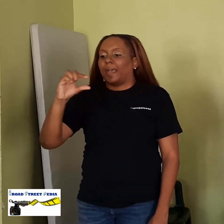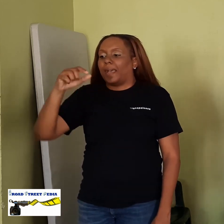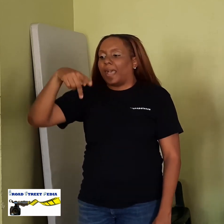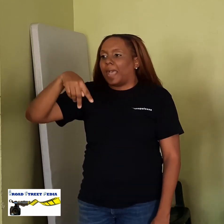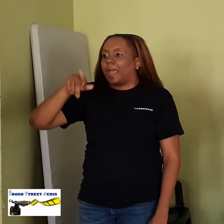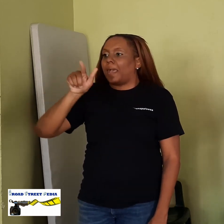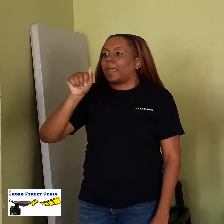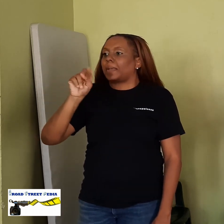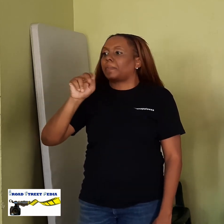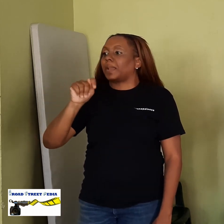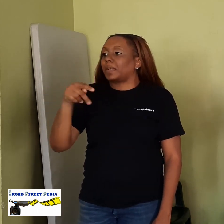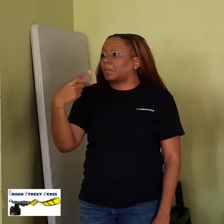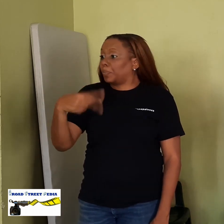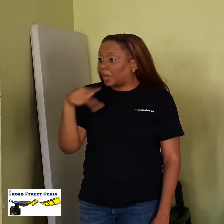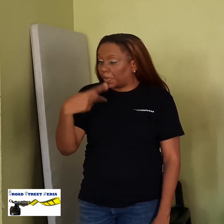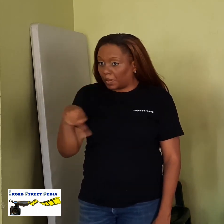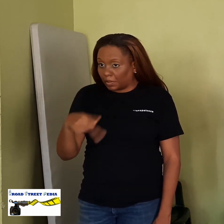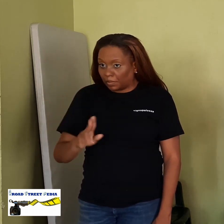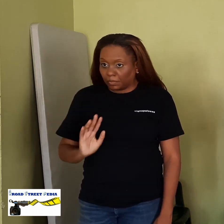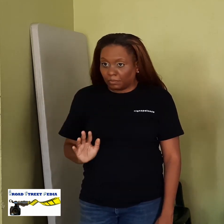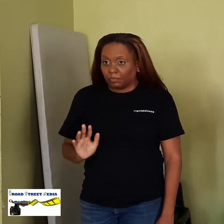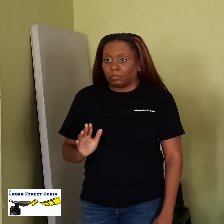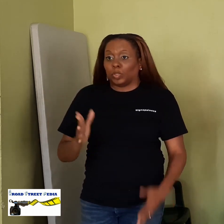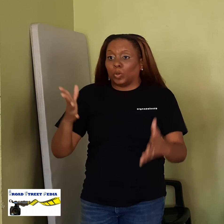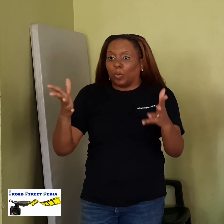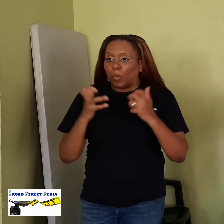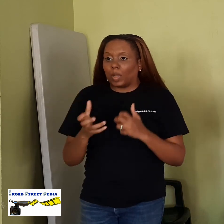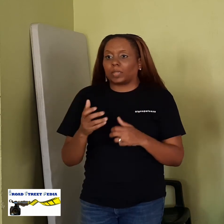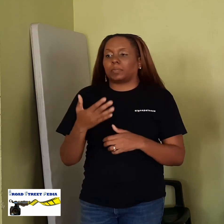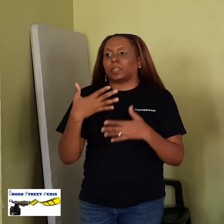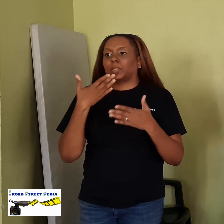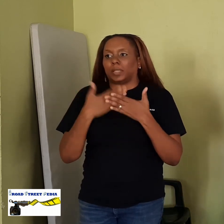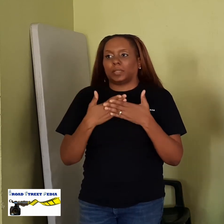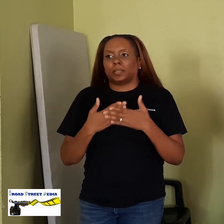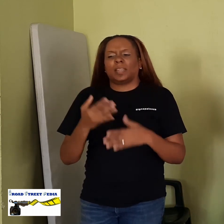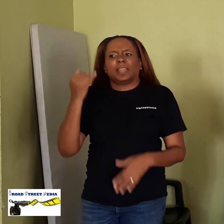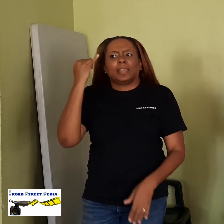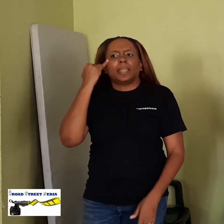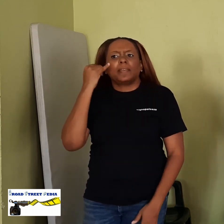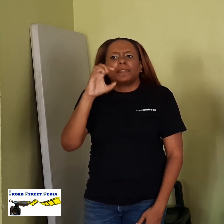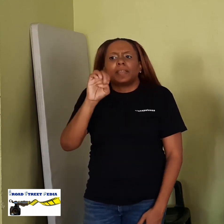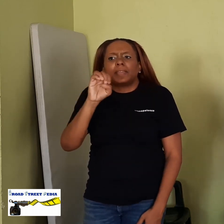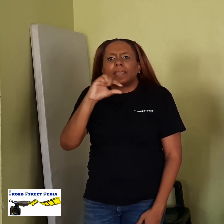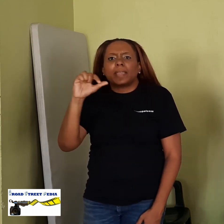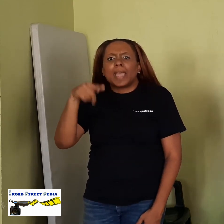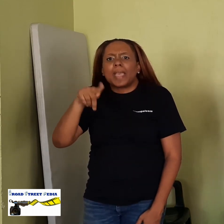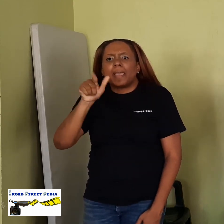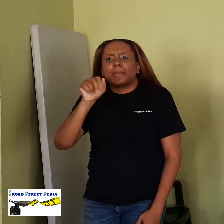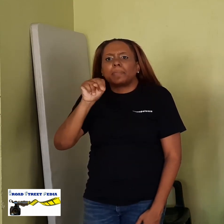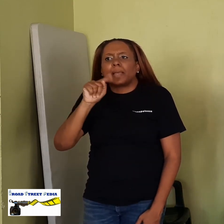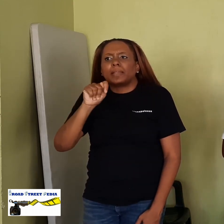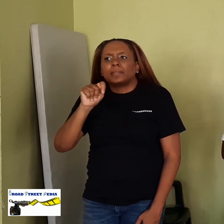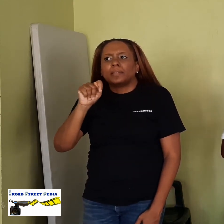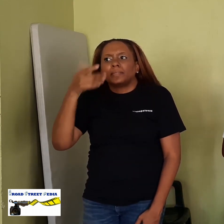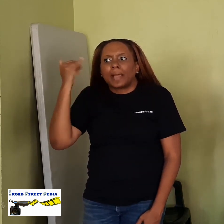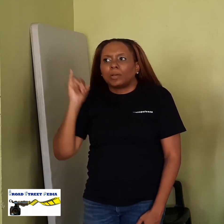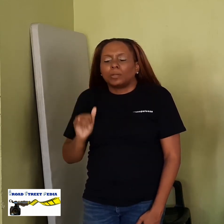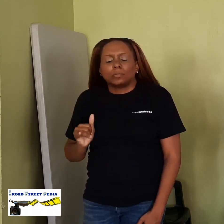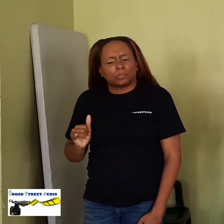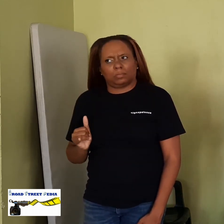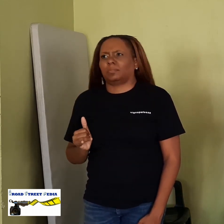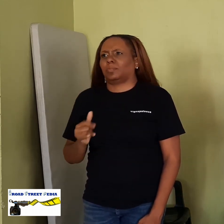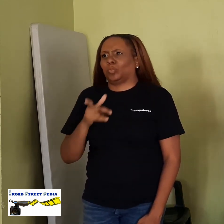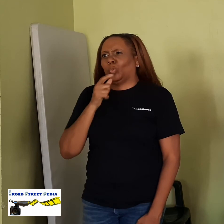purple, if that is the color that your eggplant is supposed to be. If it's a yellow eggplant, who wants that? The hotel may want a yellow